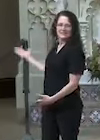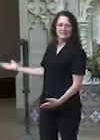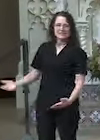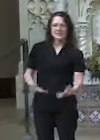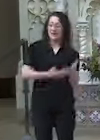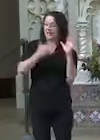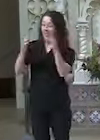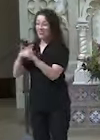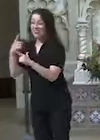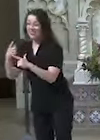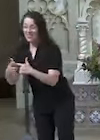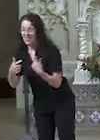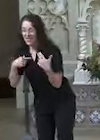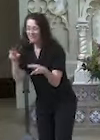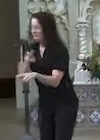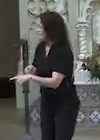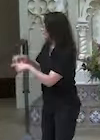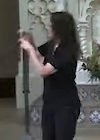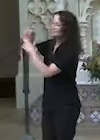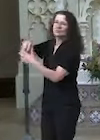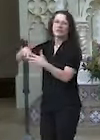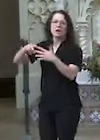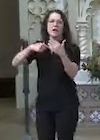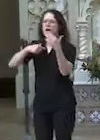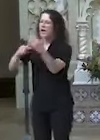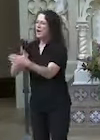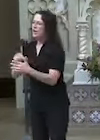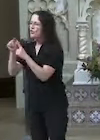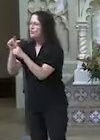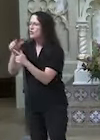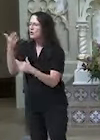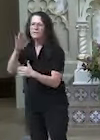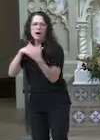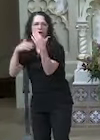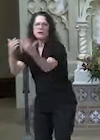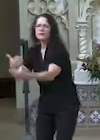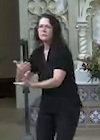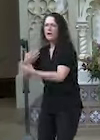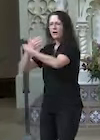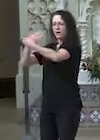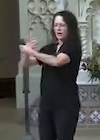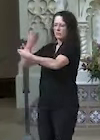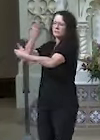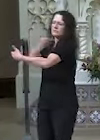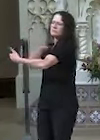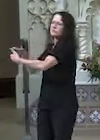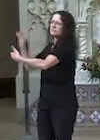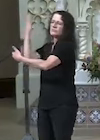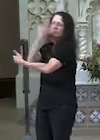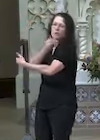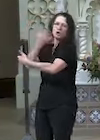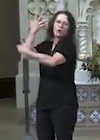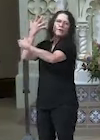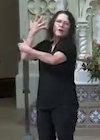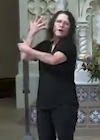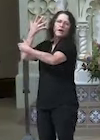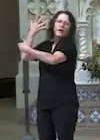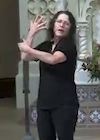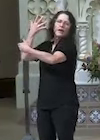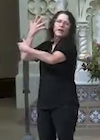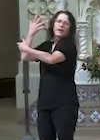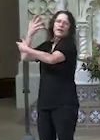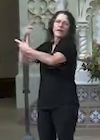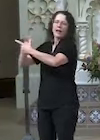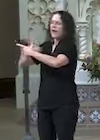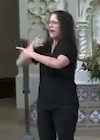and then I got to the podium, and I took the word of God in my arms so beautifully. And